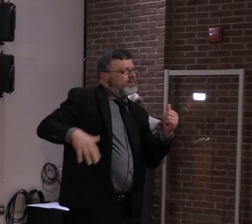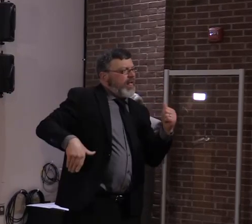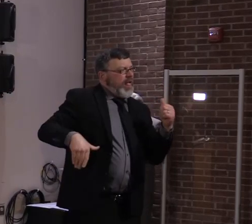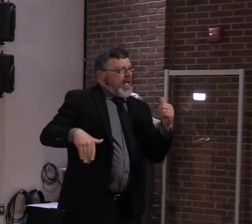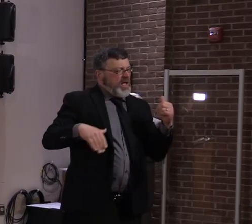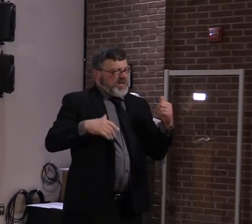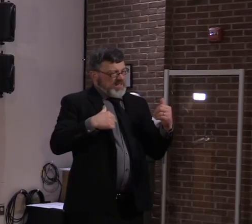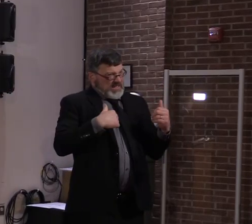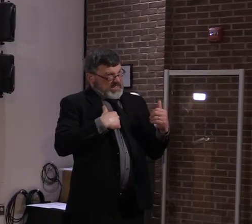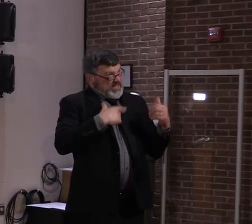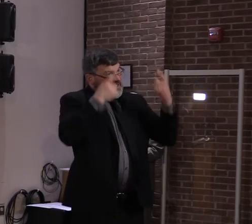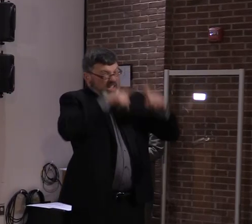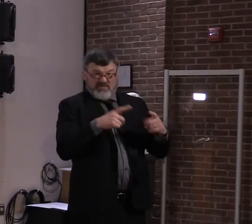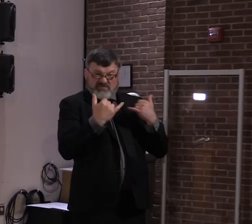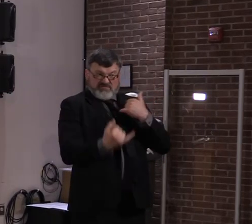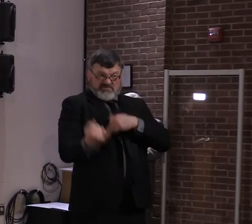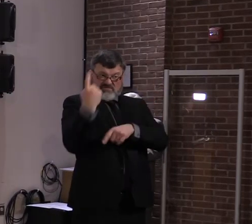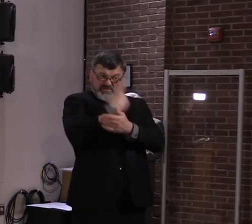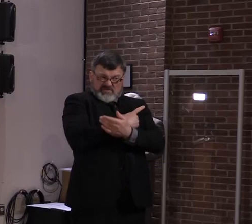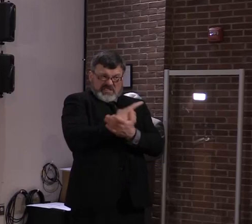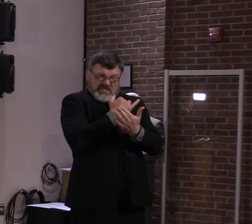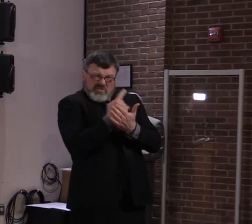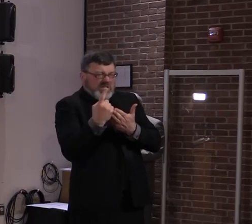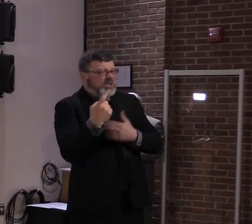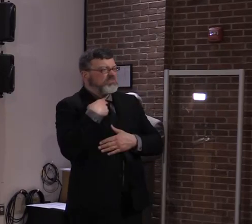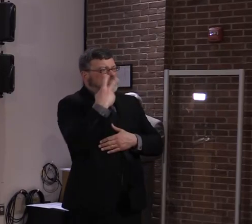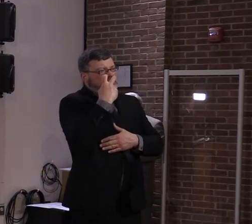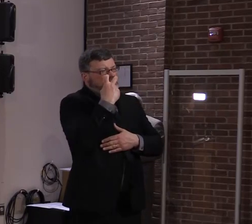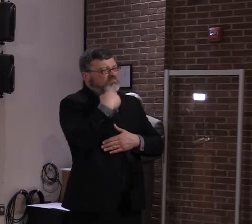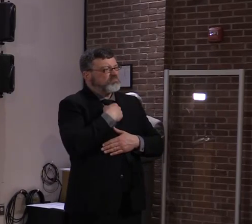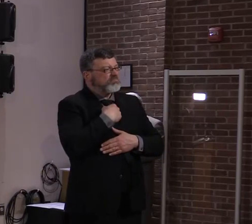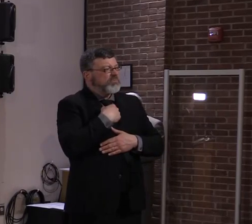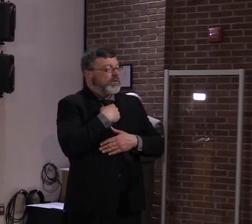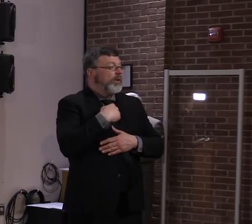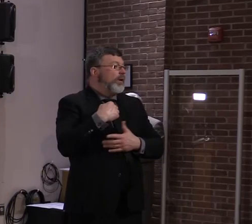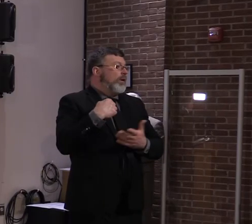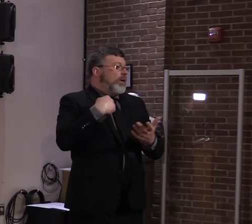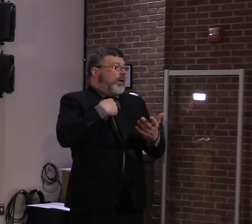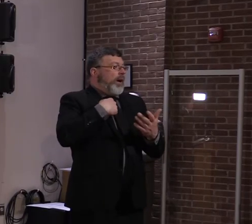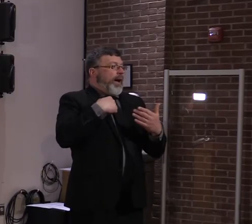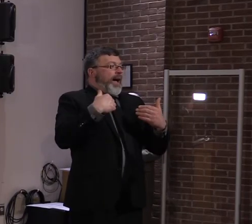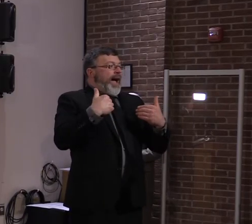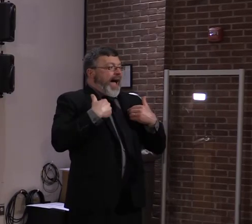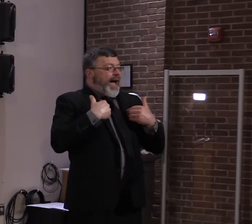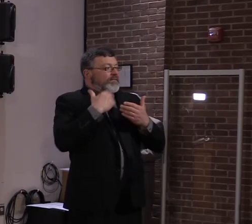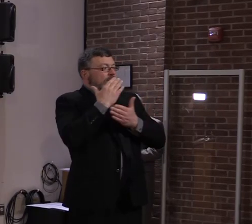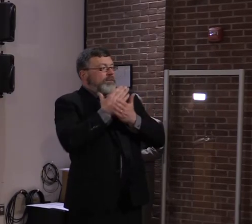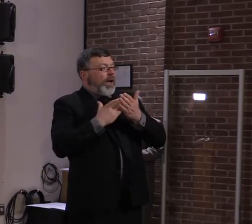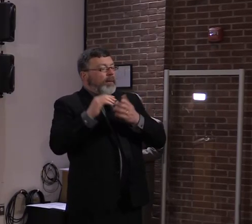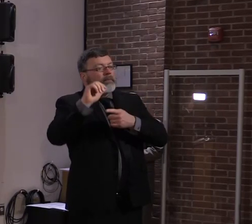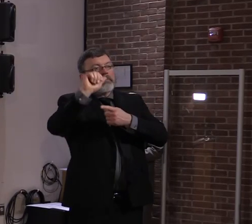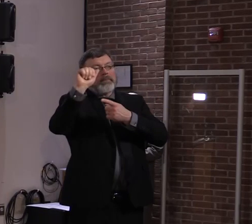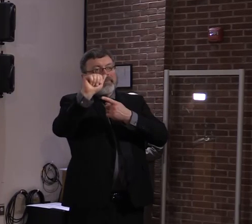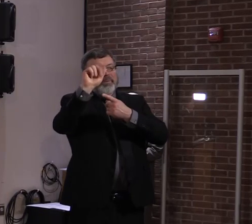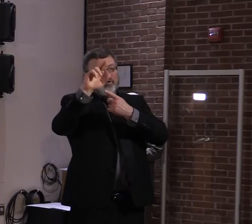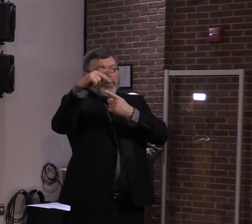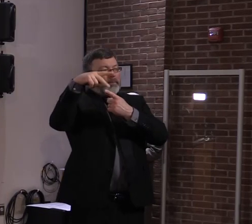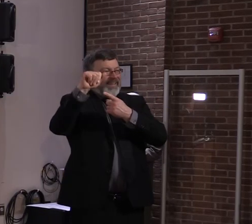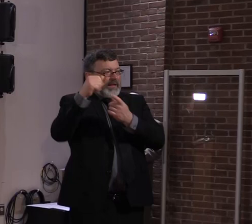with $1 billion to put towards things, the tangible things that I think are so necessary, that will